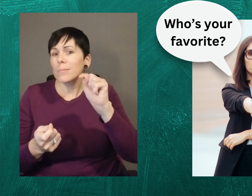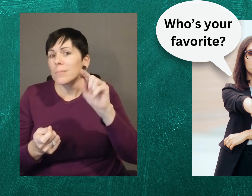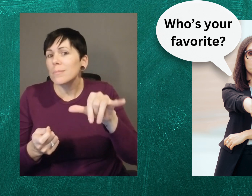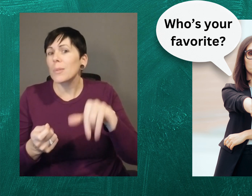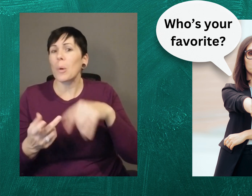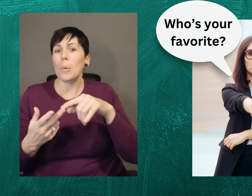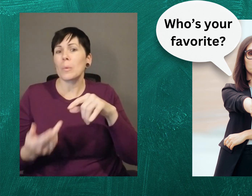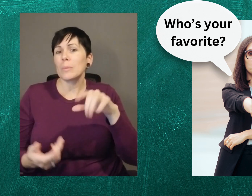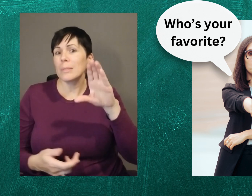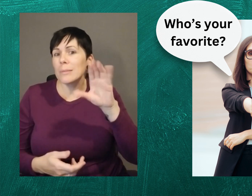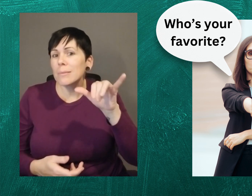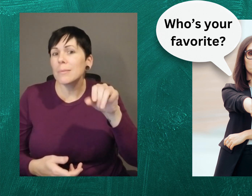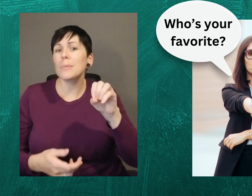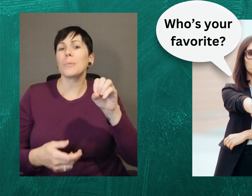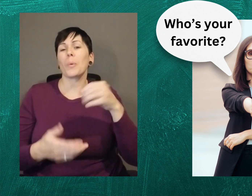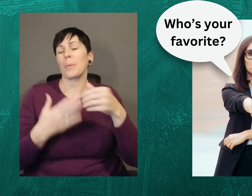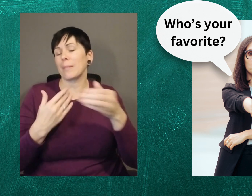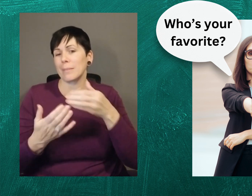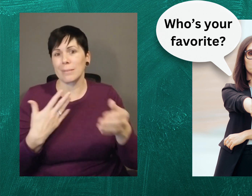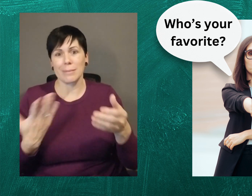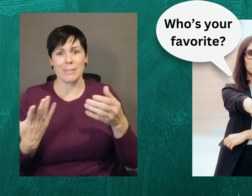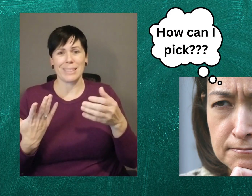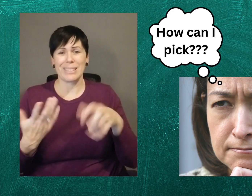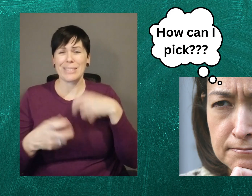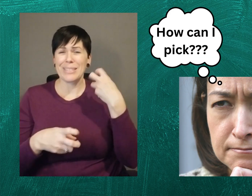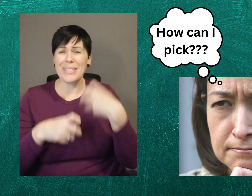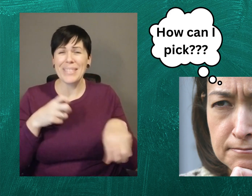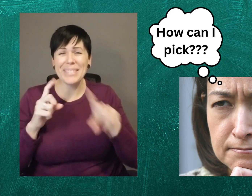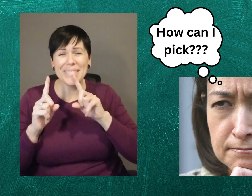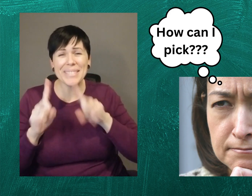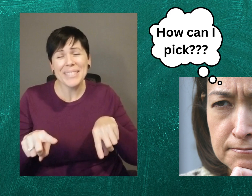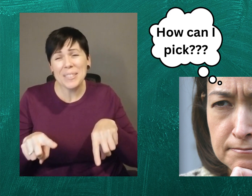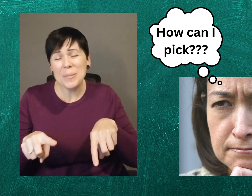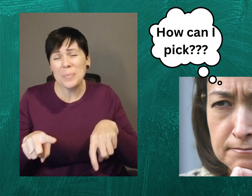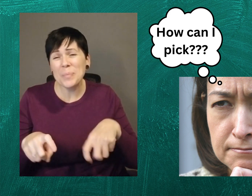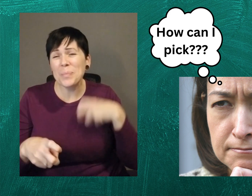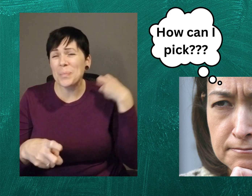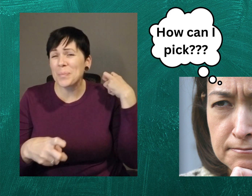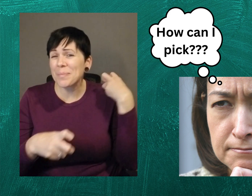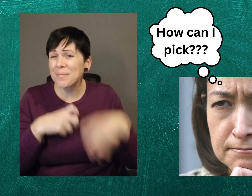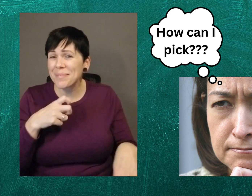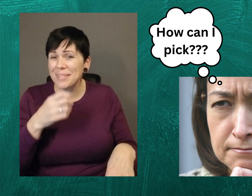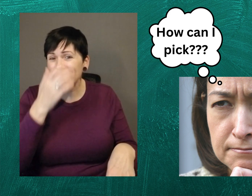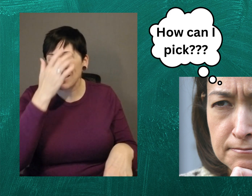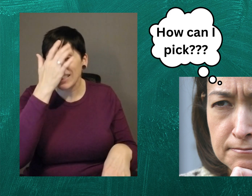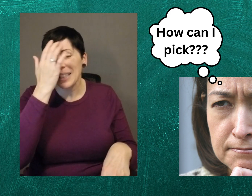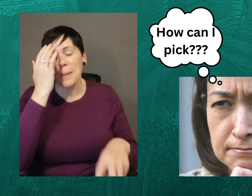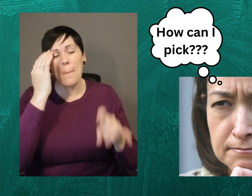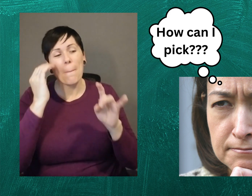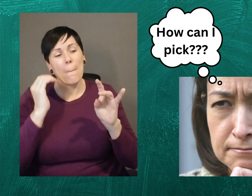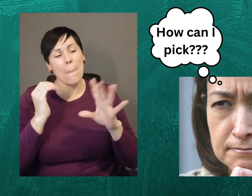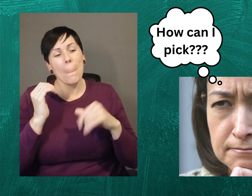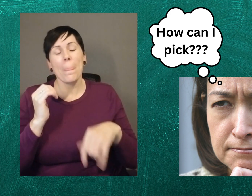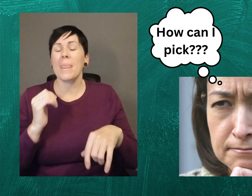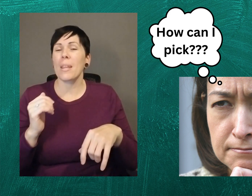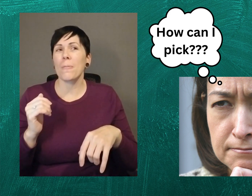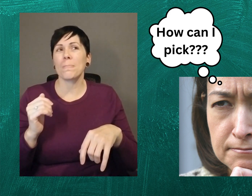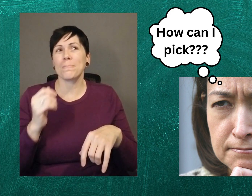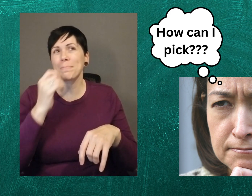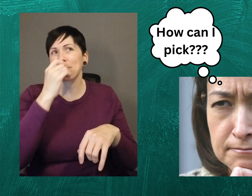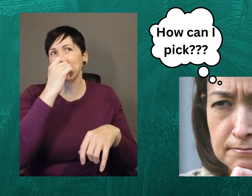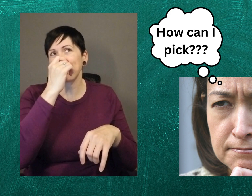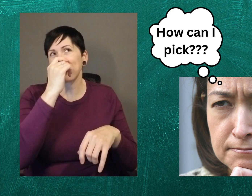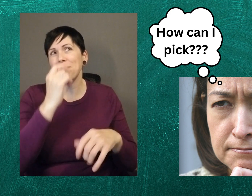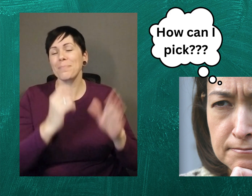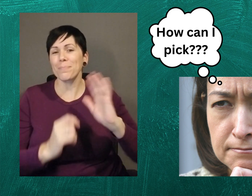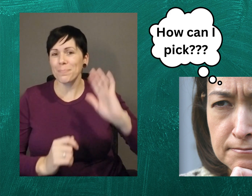Um, that is so hard for me to answer. It's so hard. And I had the idea in